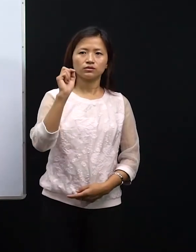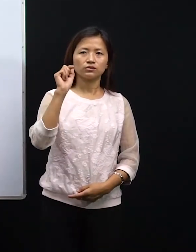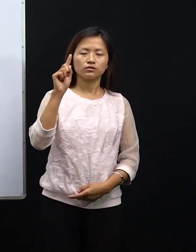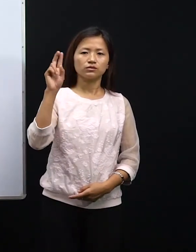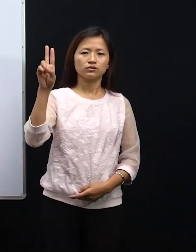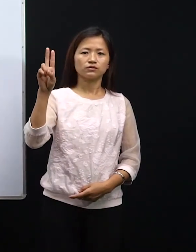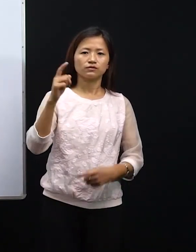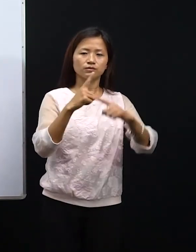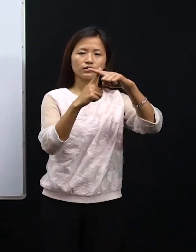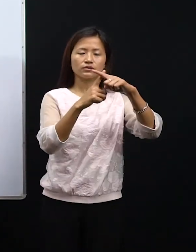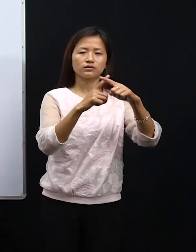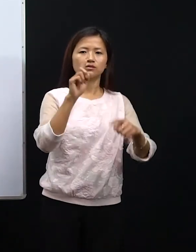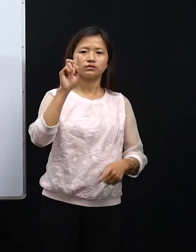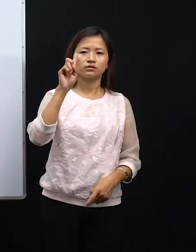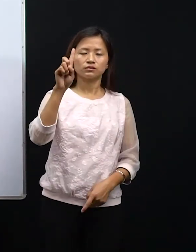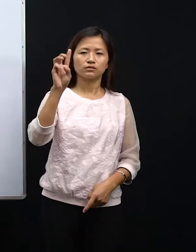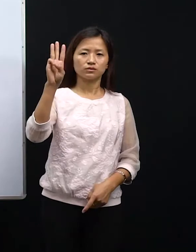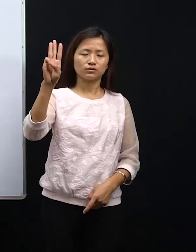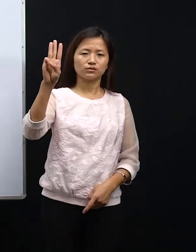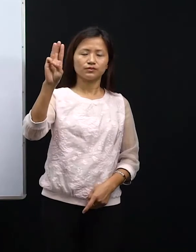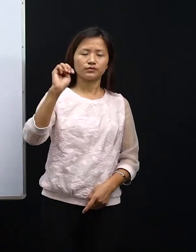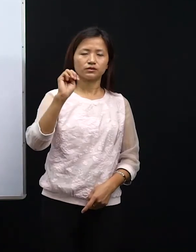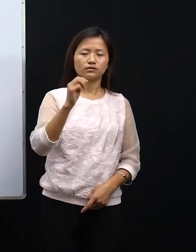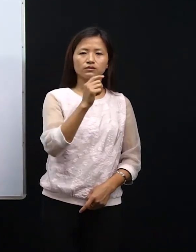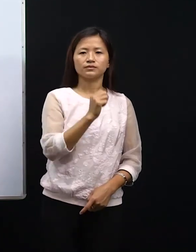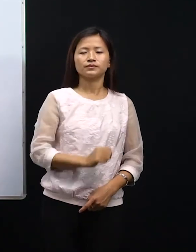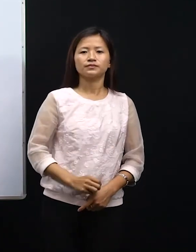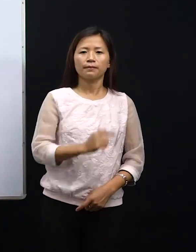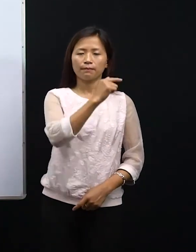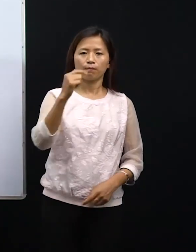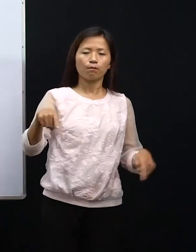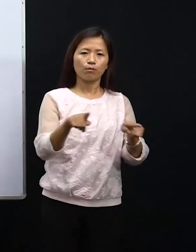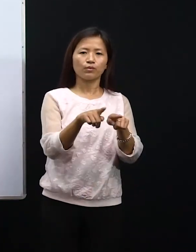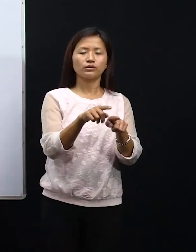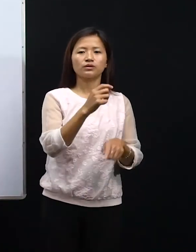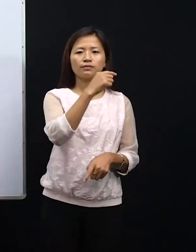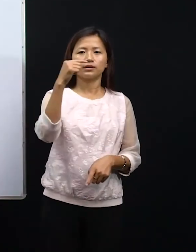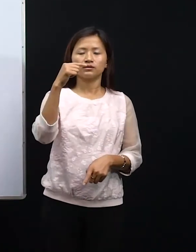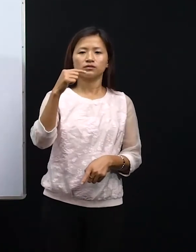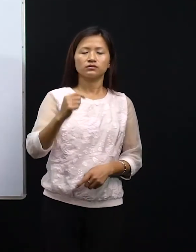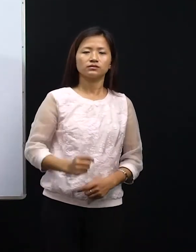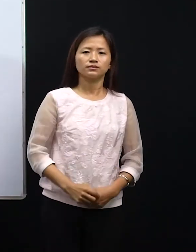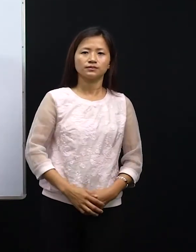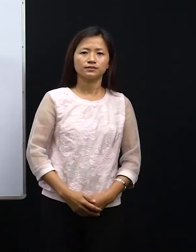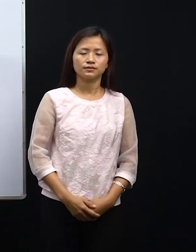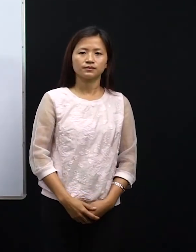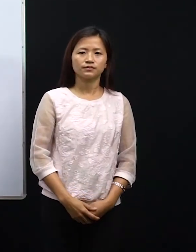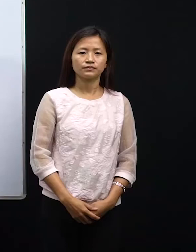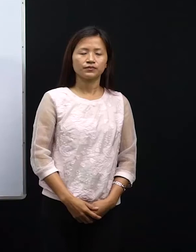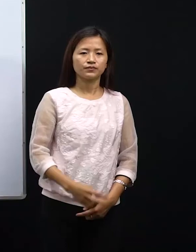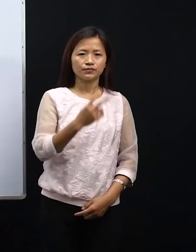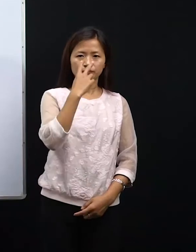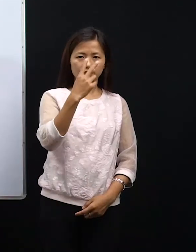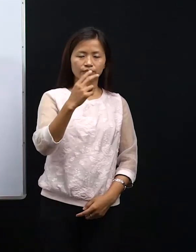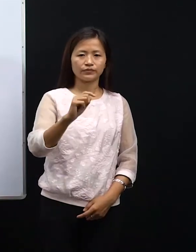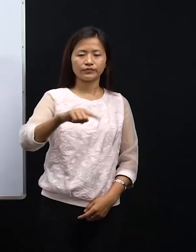is 15. Both are minus, so minus. Okay. And if you look at the